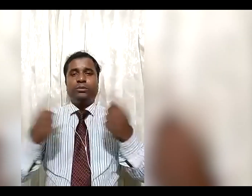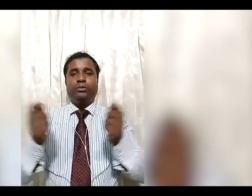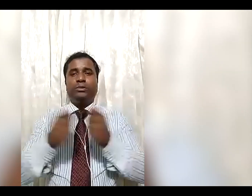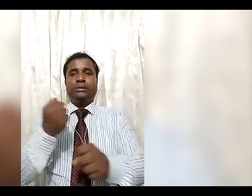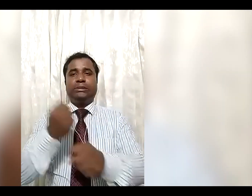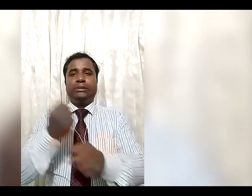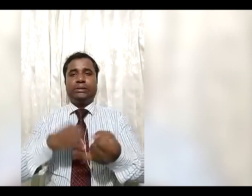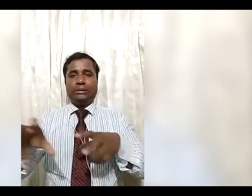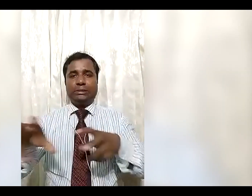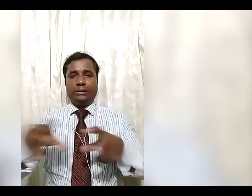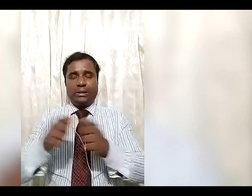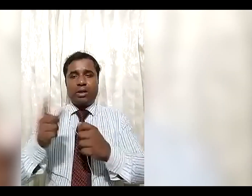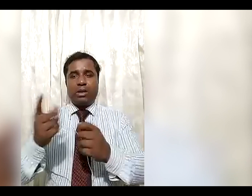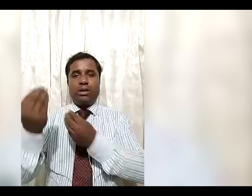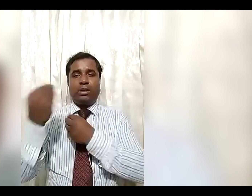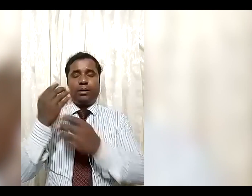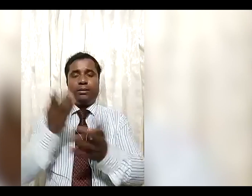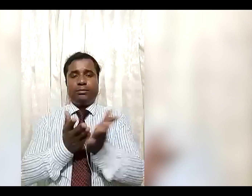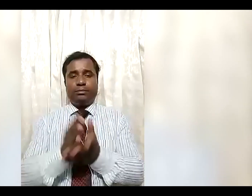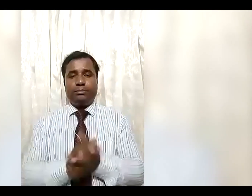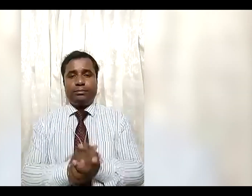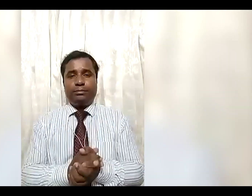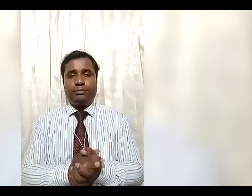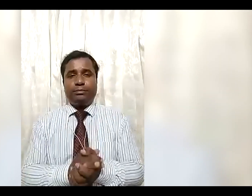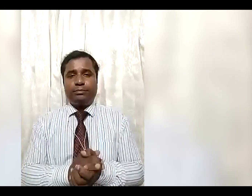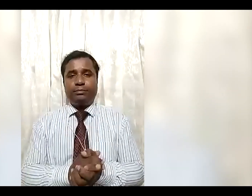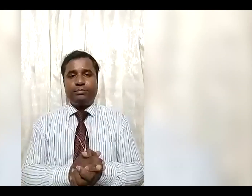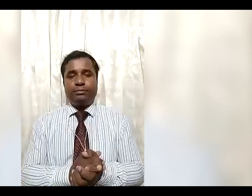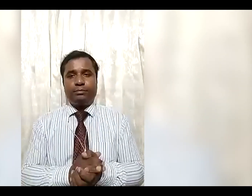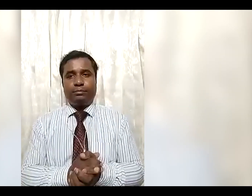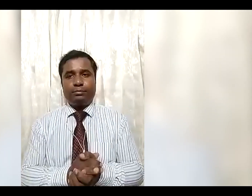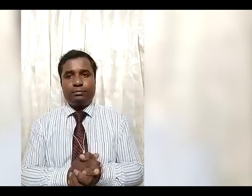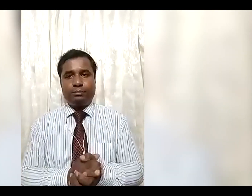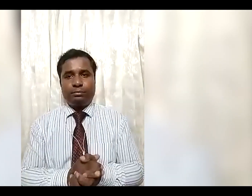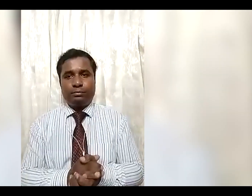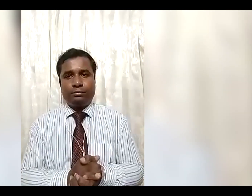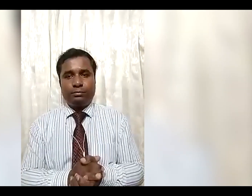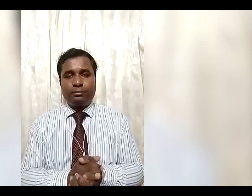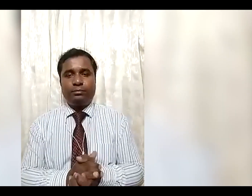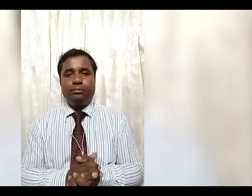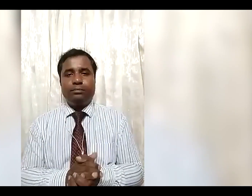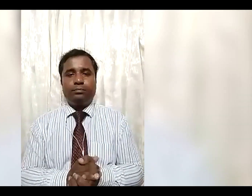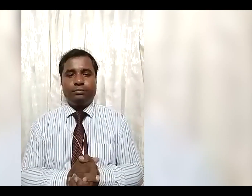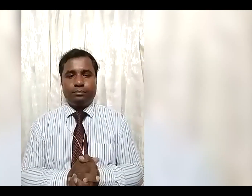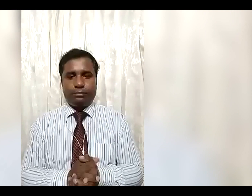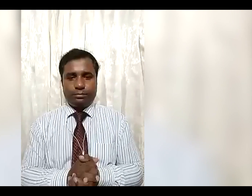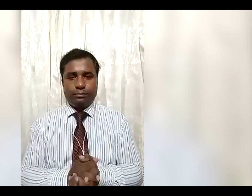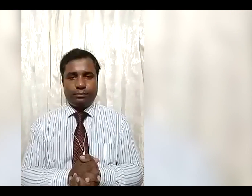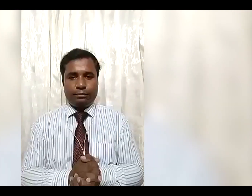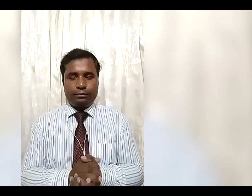Michael Pompeo. He said, "The US government remains firmly committed to upholding the universal rights and